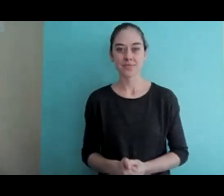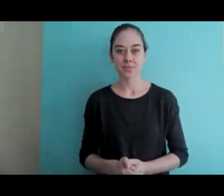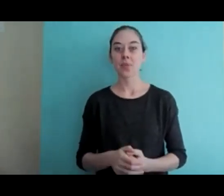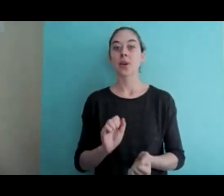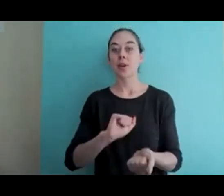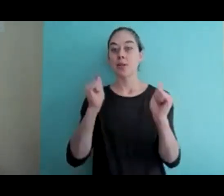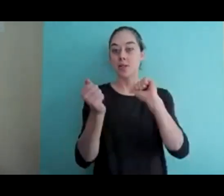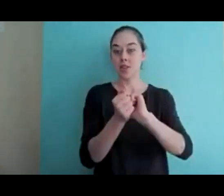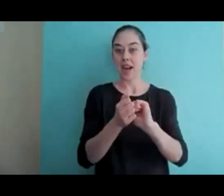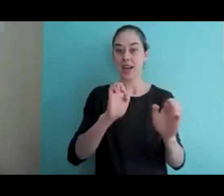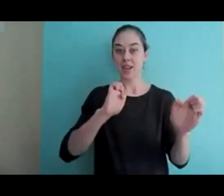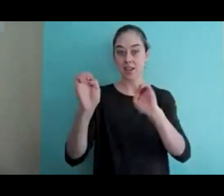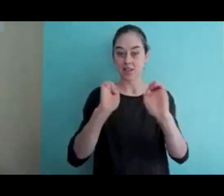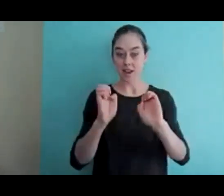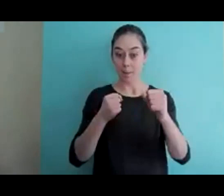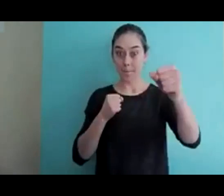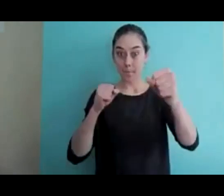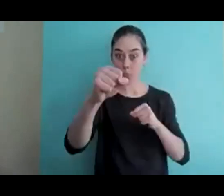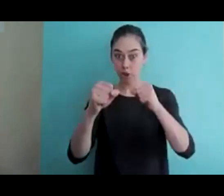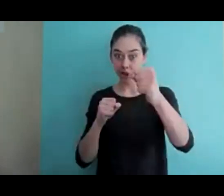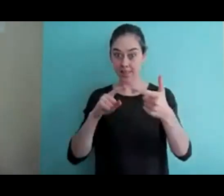And change punches.